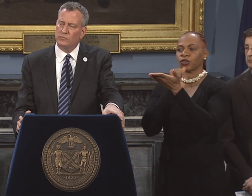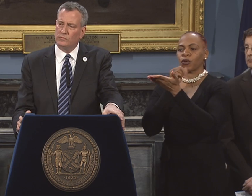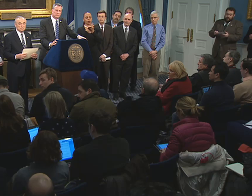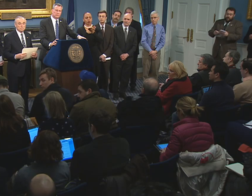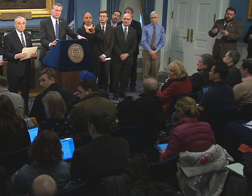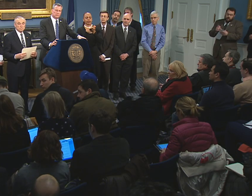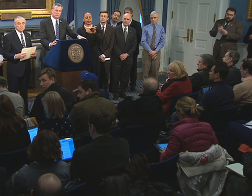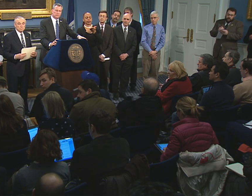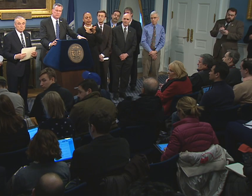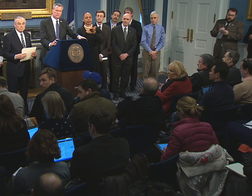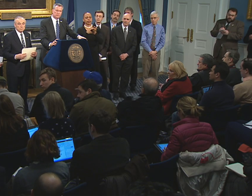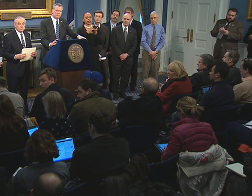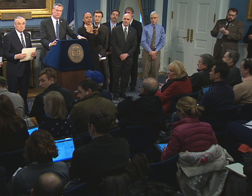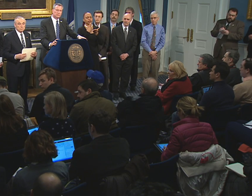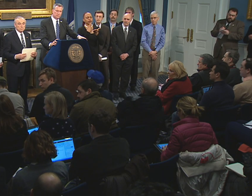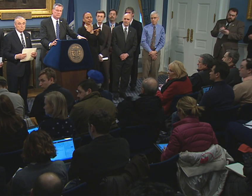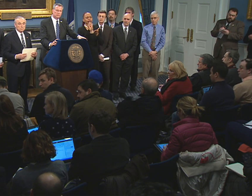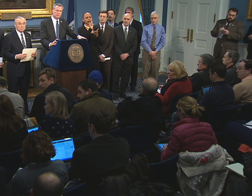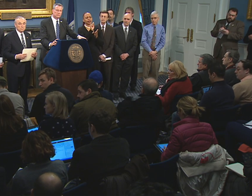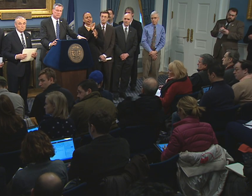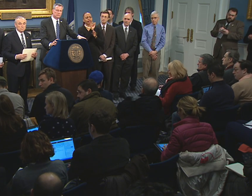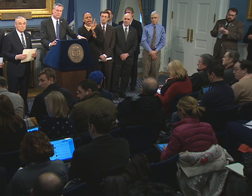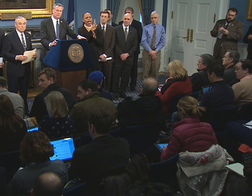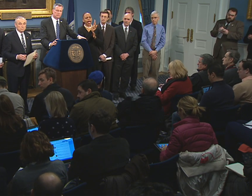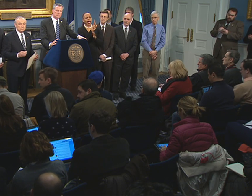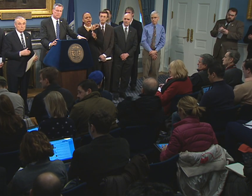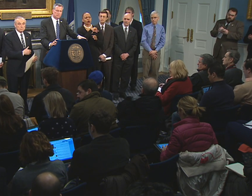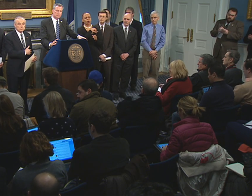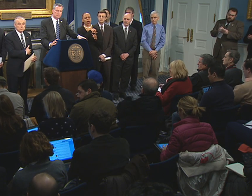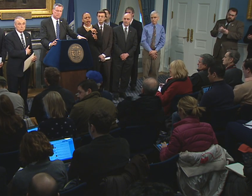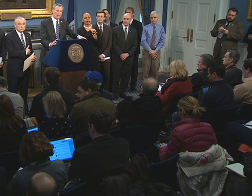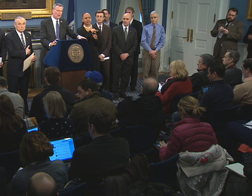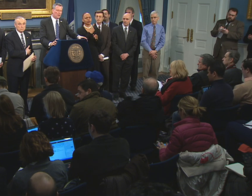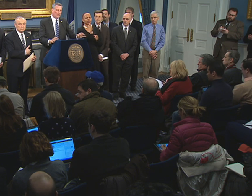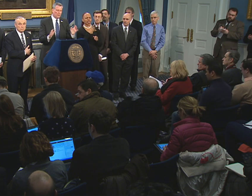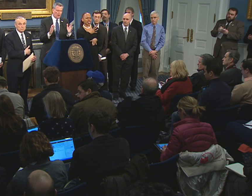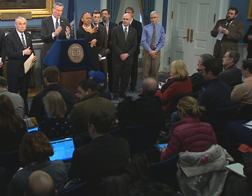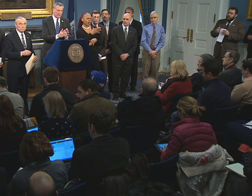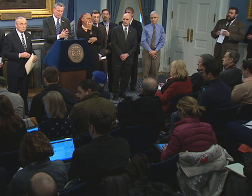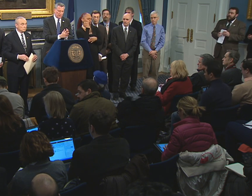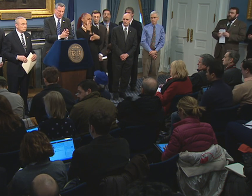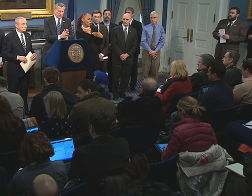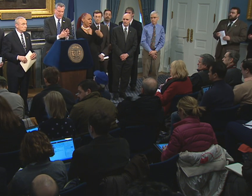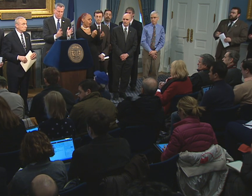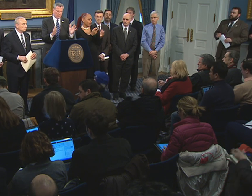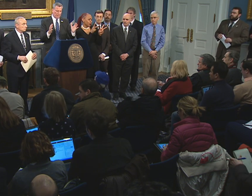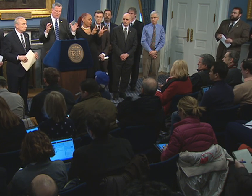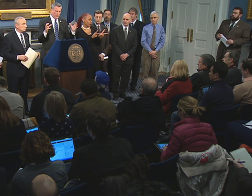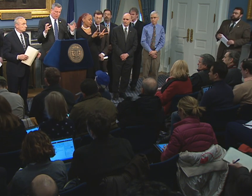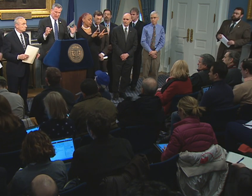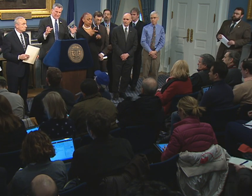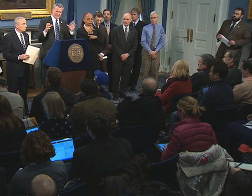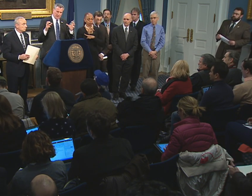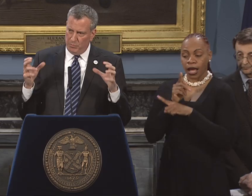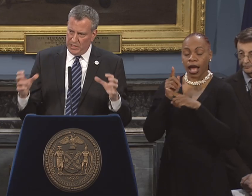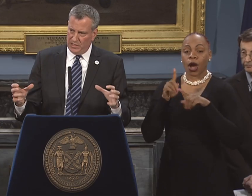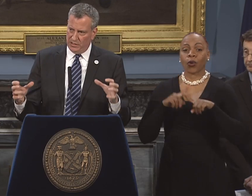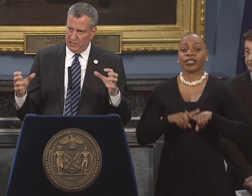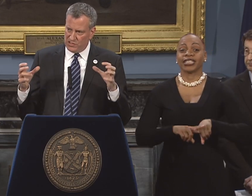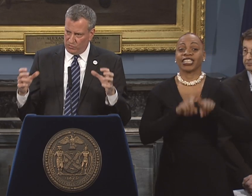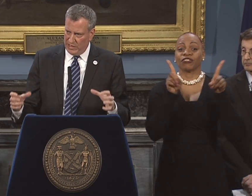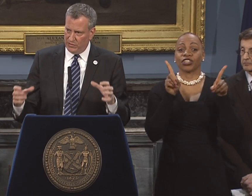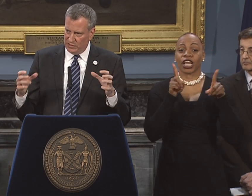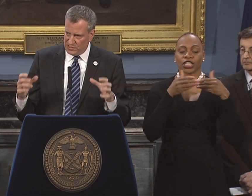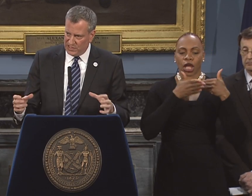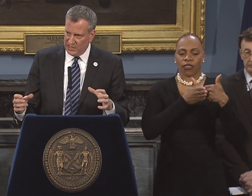little bit, the air quality up there, so it's fine if you're healthy. You said DEP's up there. I want to differentiate the blocks